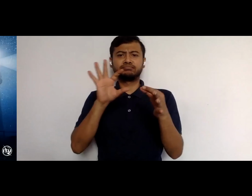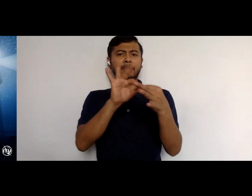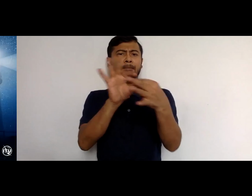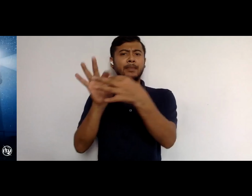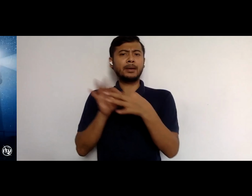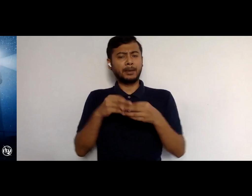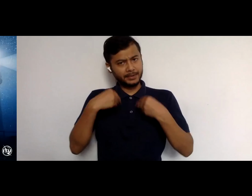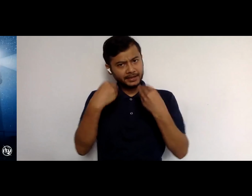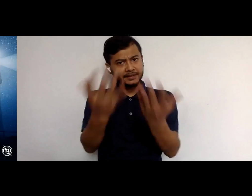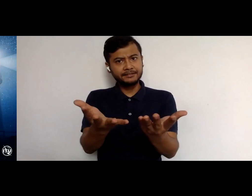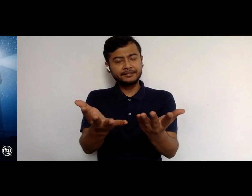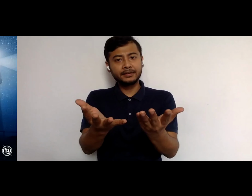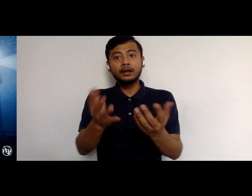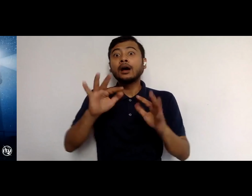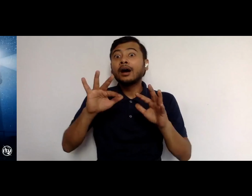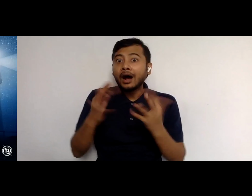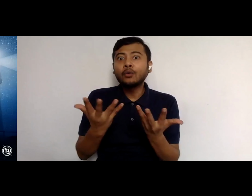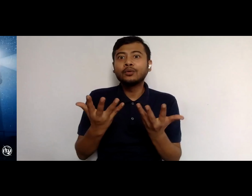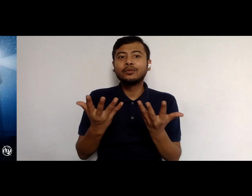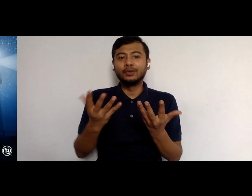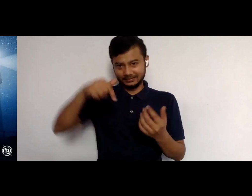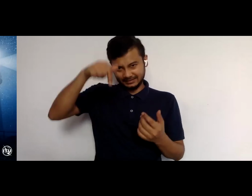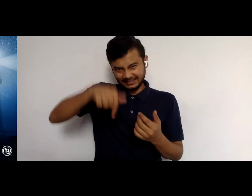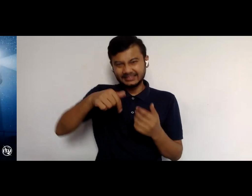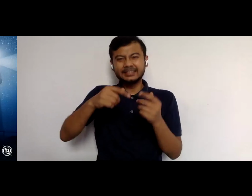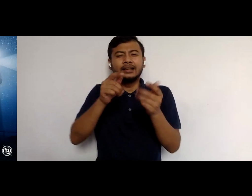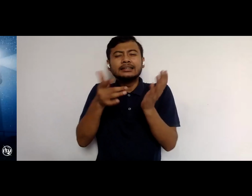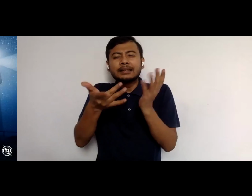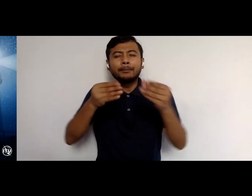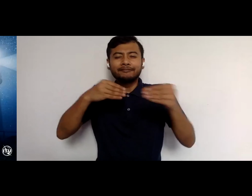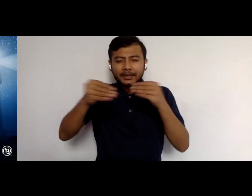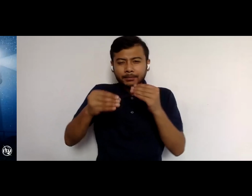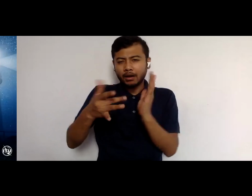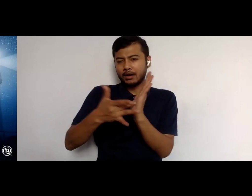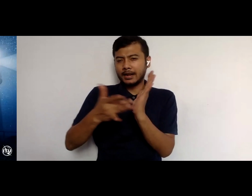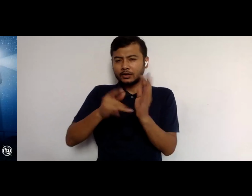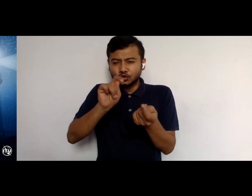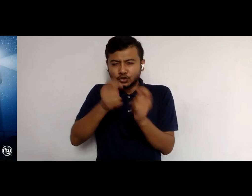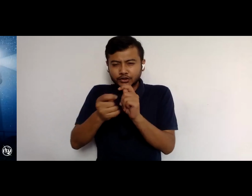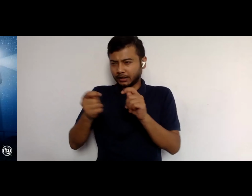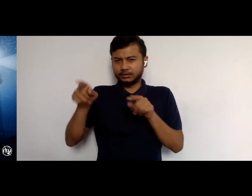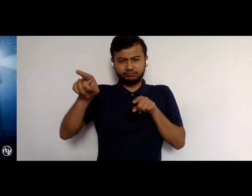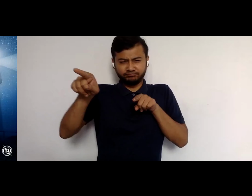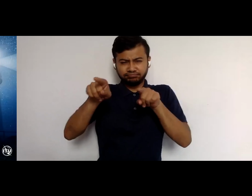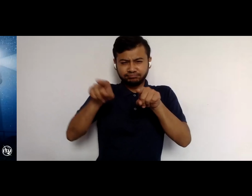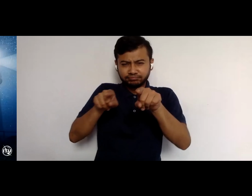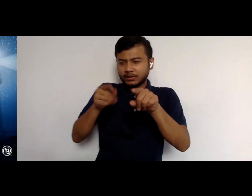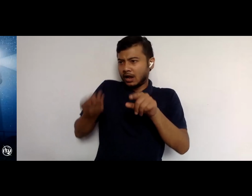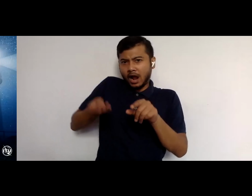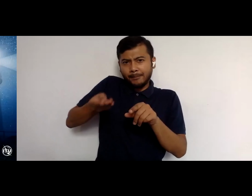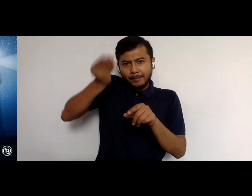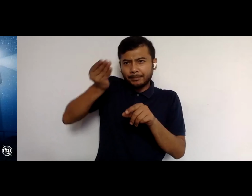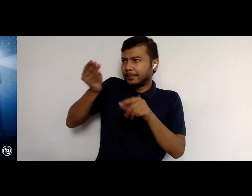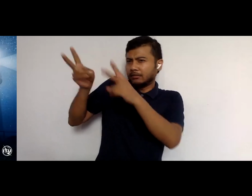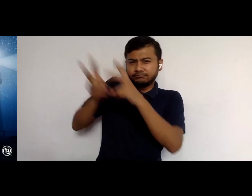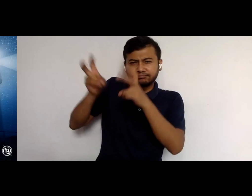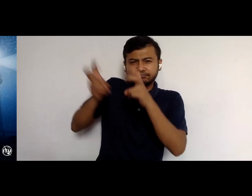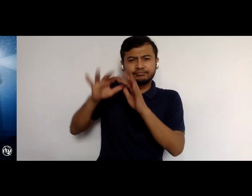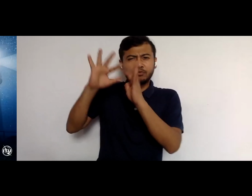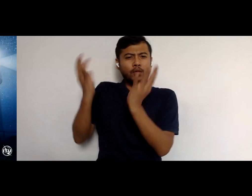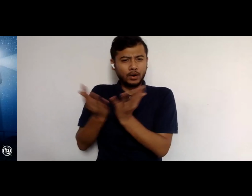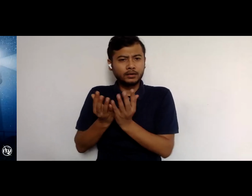way for the world, for all stakeholders, and foremost beneficiaries would be the consumers and the general public. There was a question